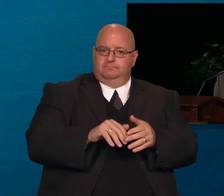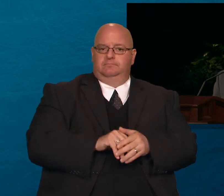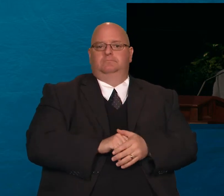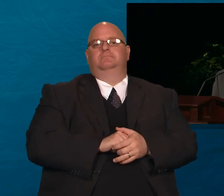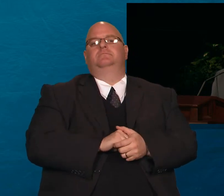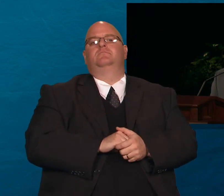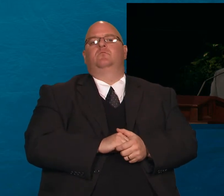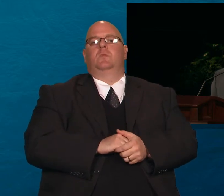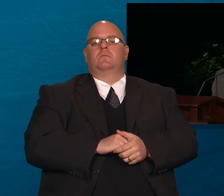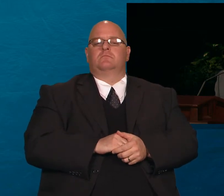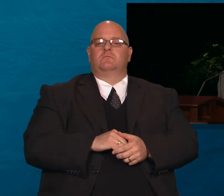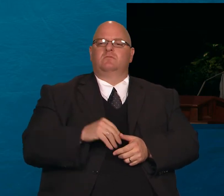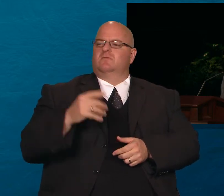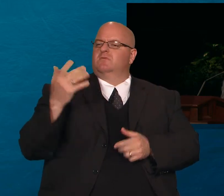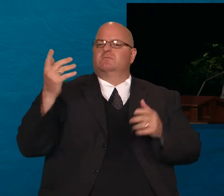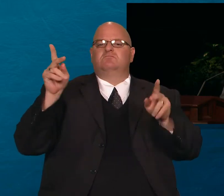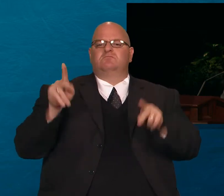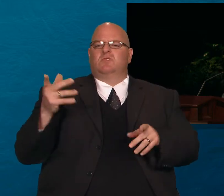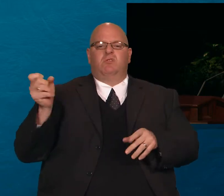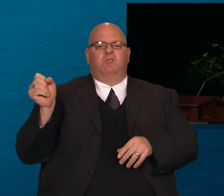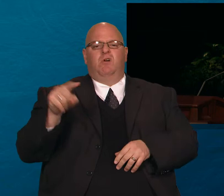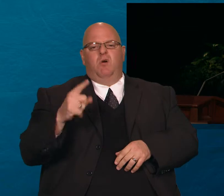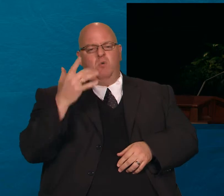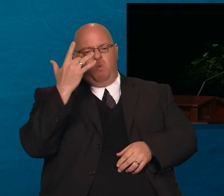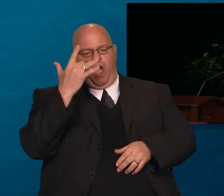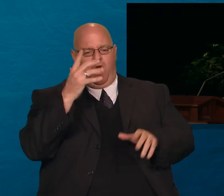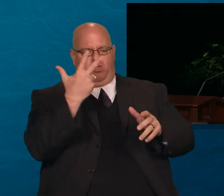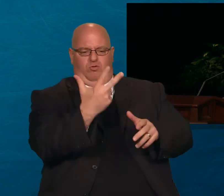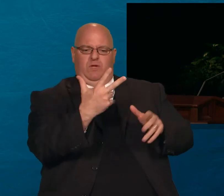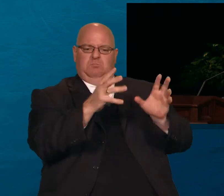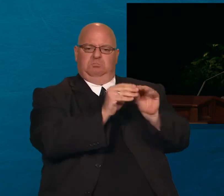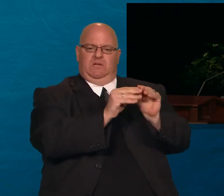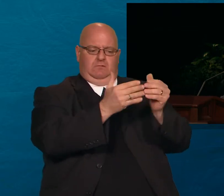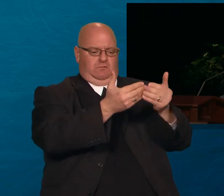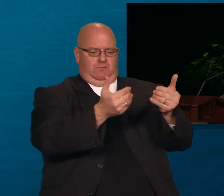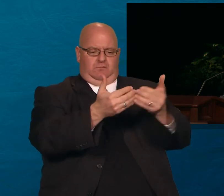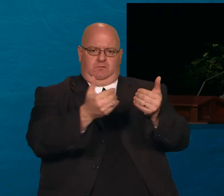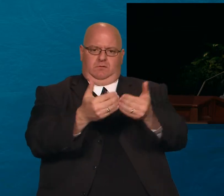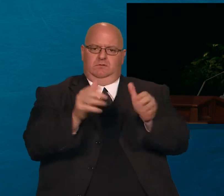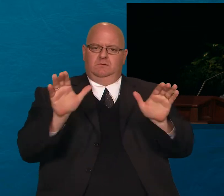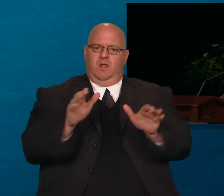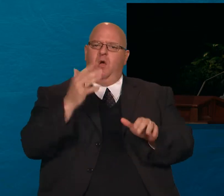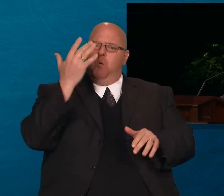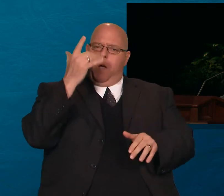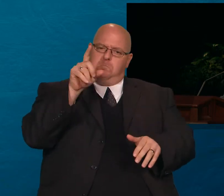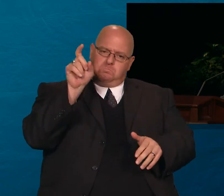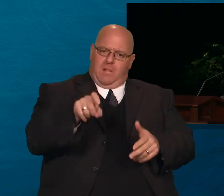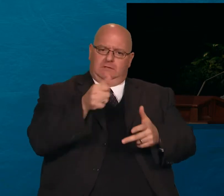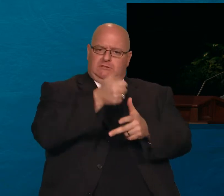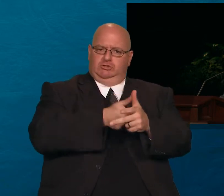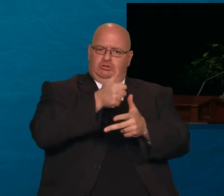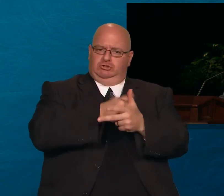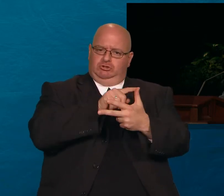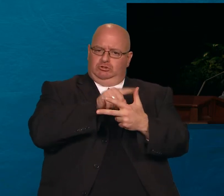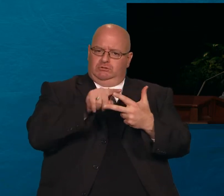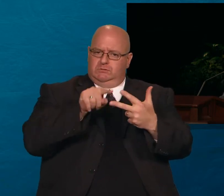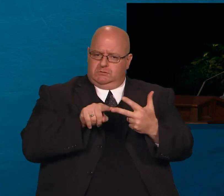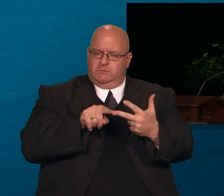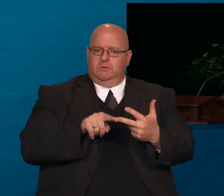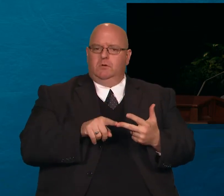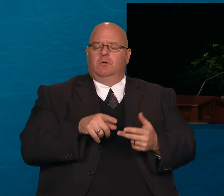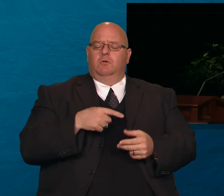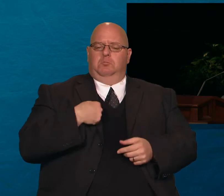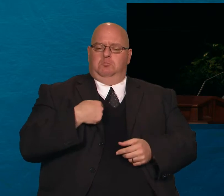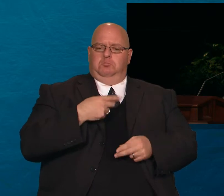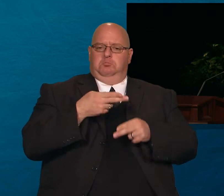quote. One might ask why we have three separate meetings on Sunday and why the need for each. Let's briefly look at